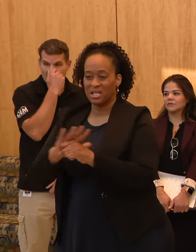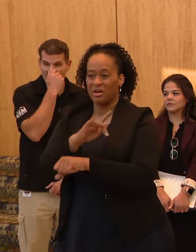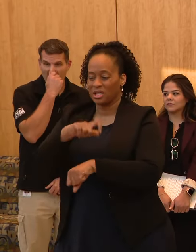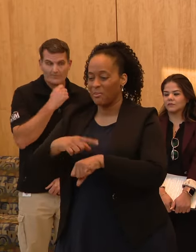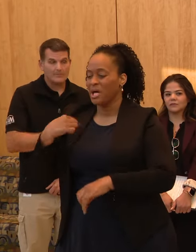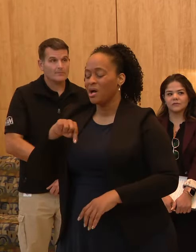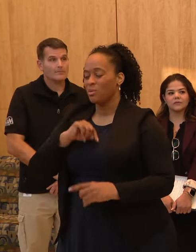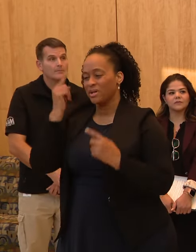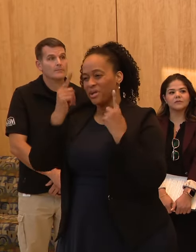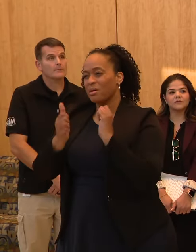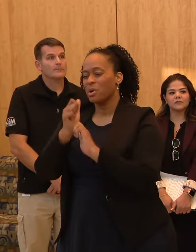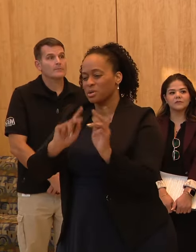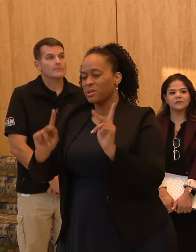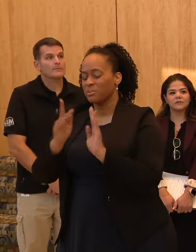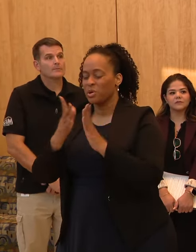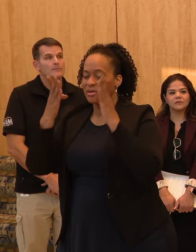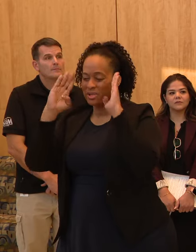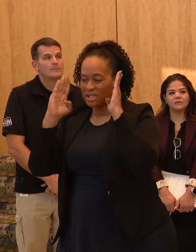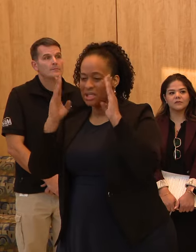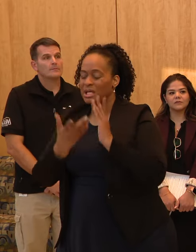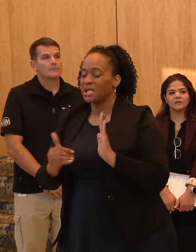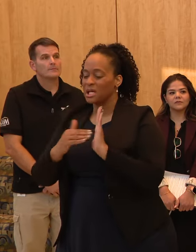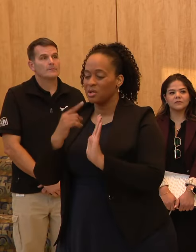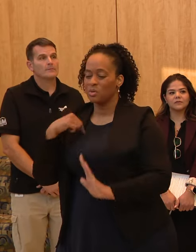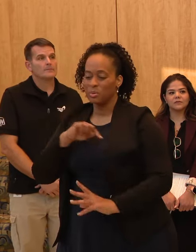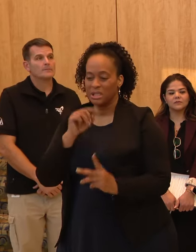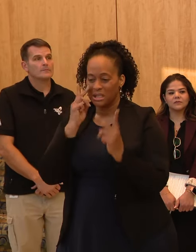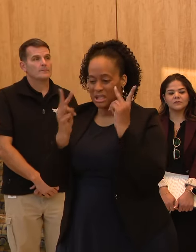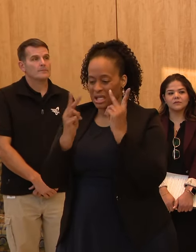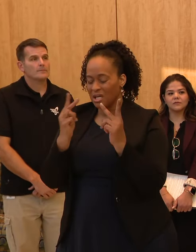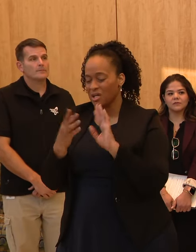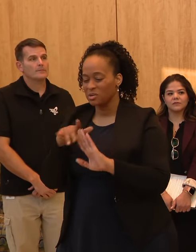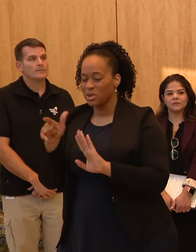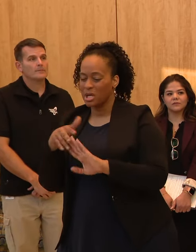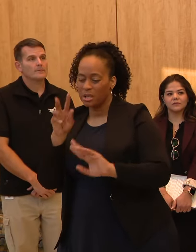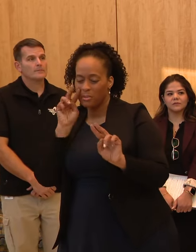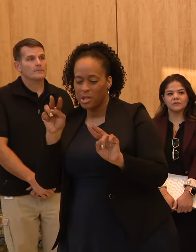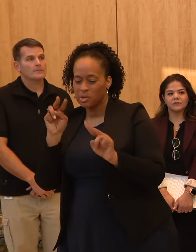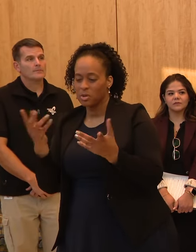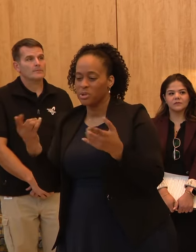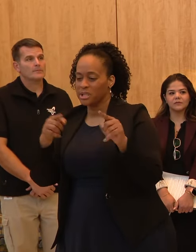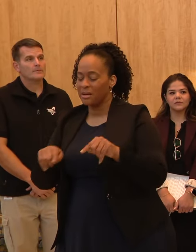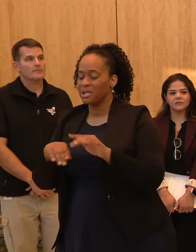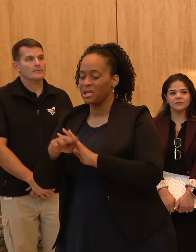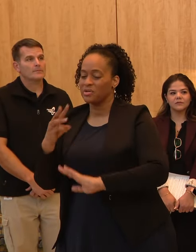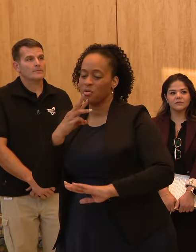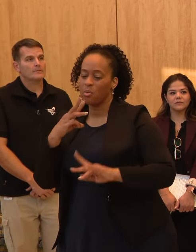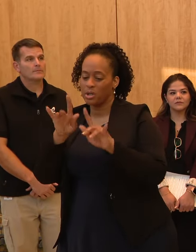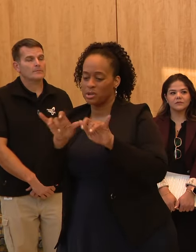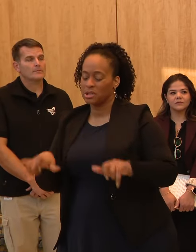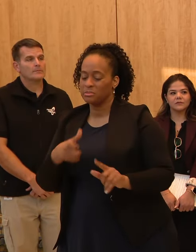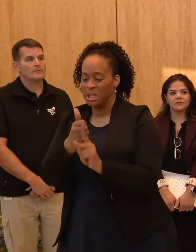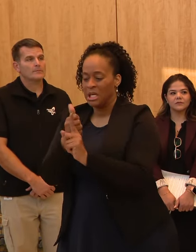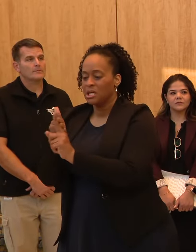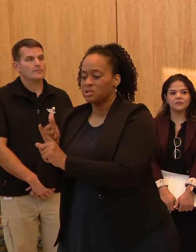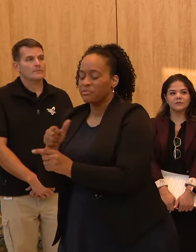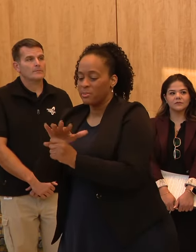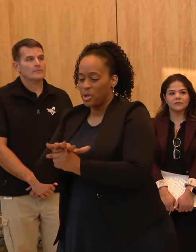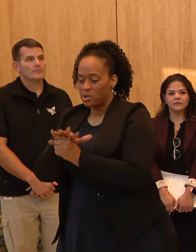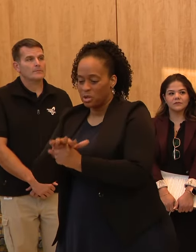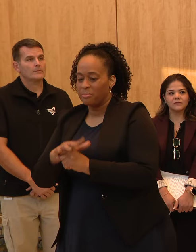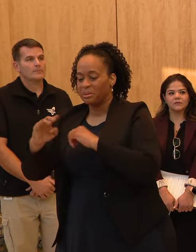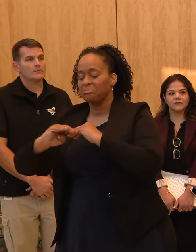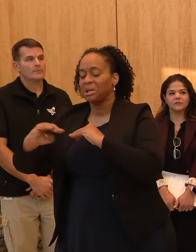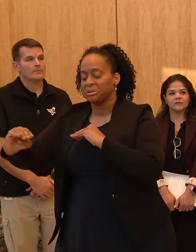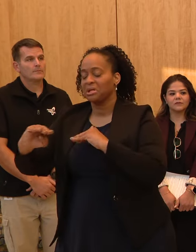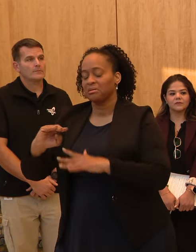and we think the majority of people have listened. Again, we see that as we kind of monitor what's going on in the water system itself. Pressures have been maintained